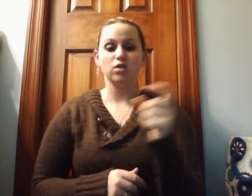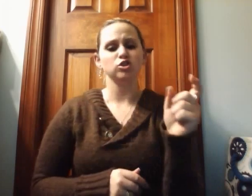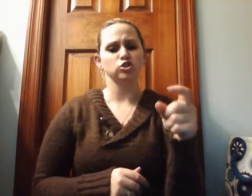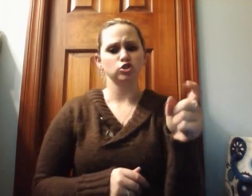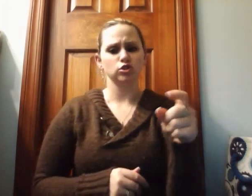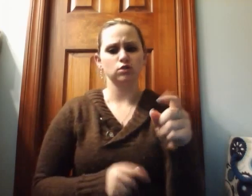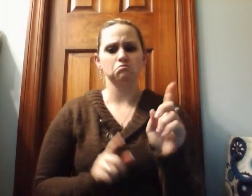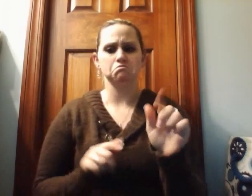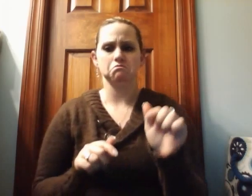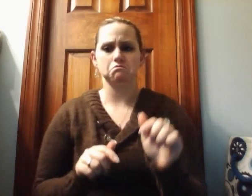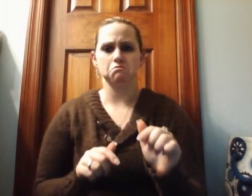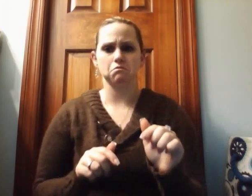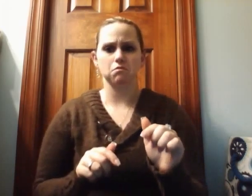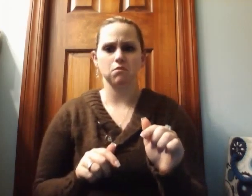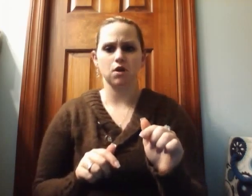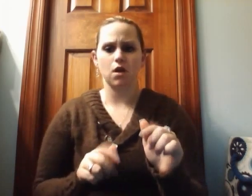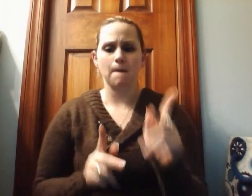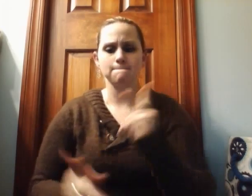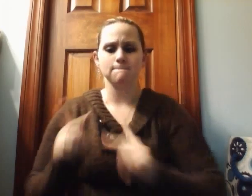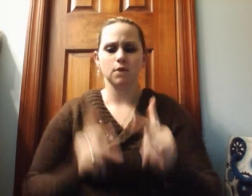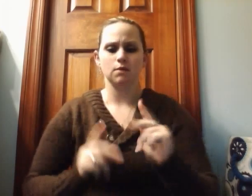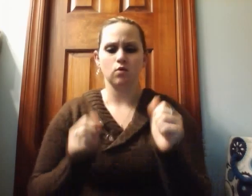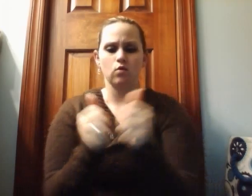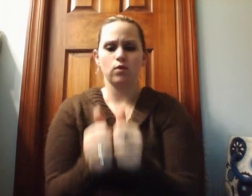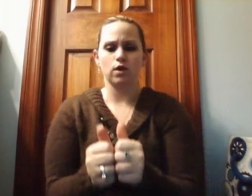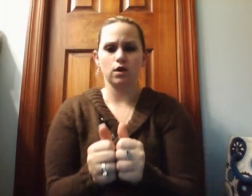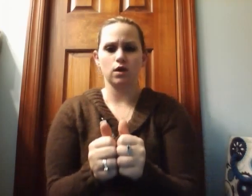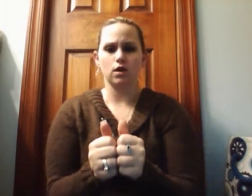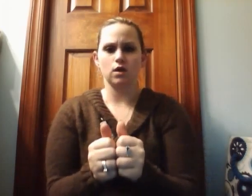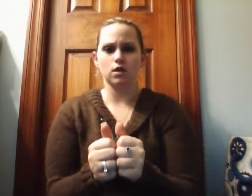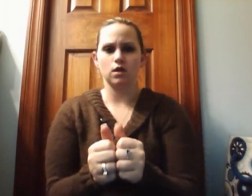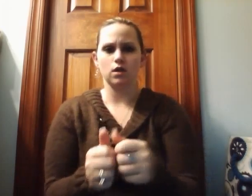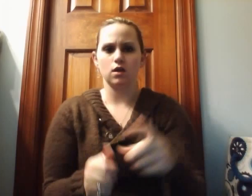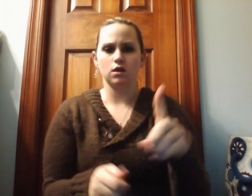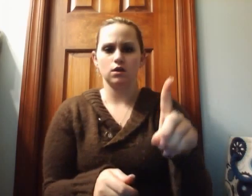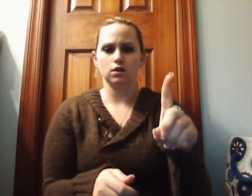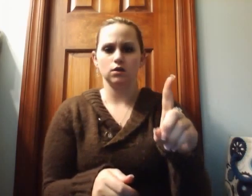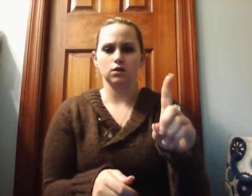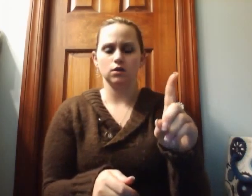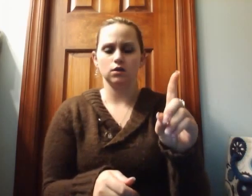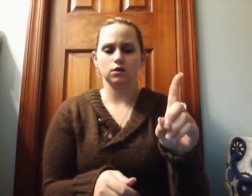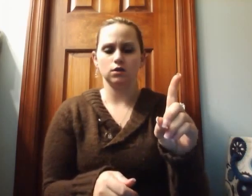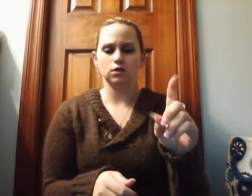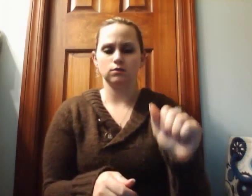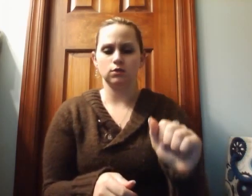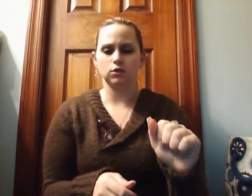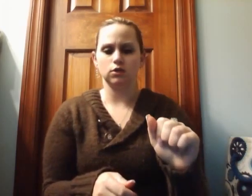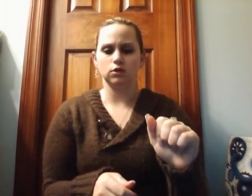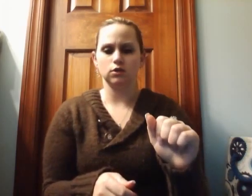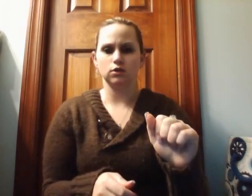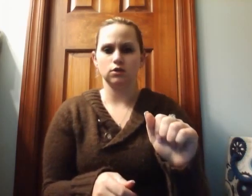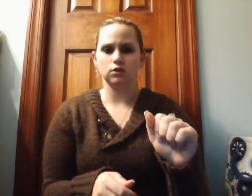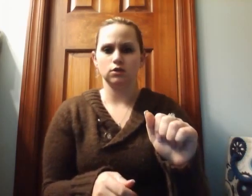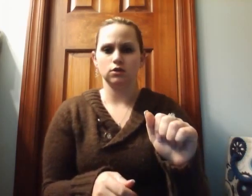People with disabilities in a lot of cases are often thought that they might not have the same experience